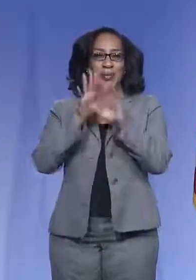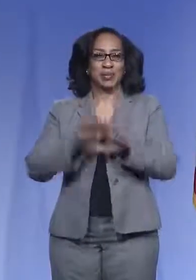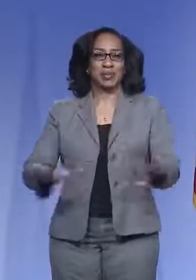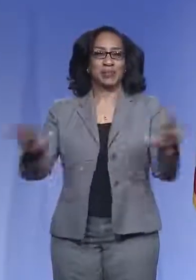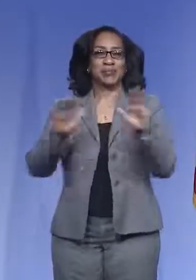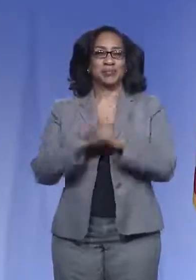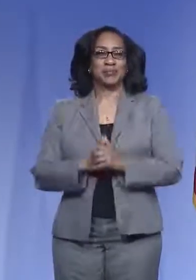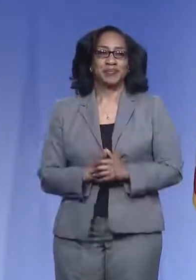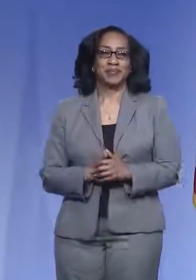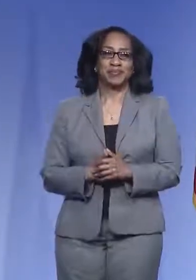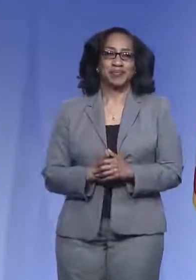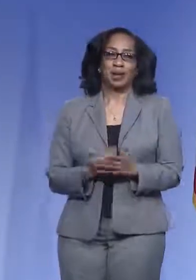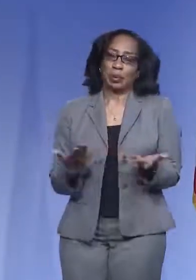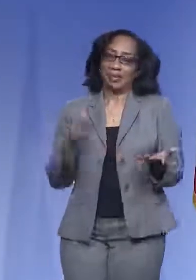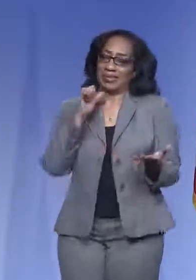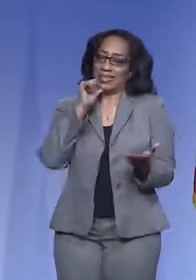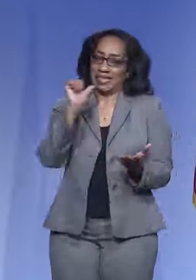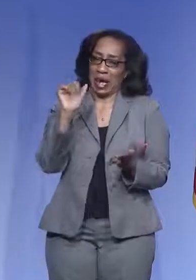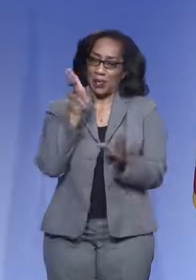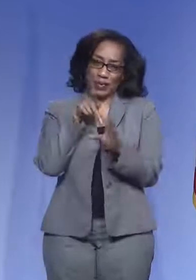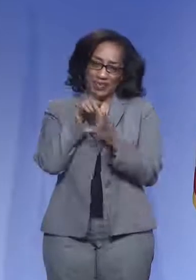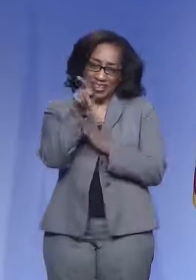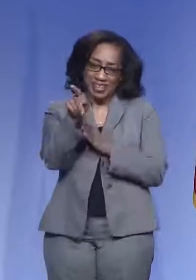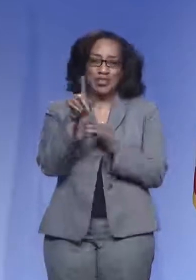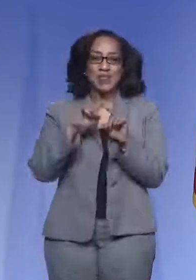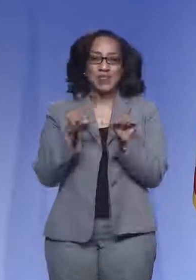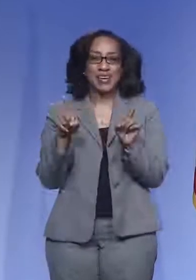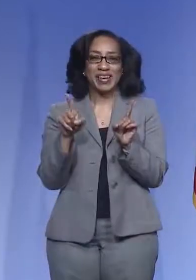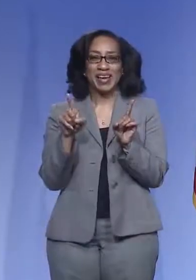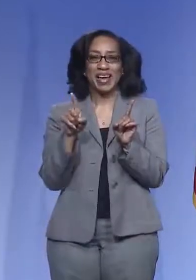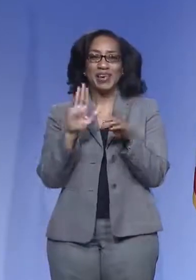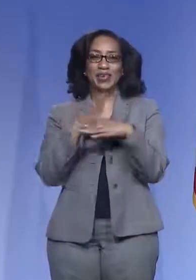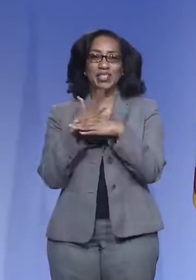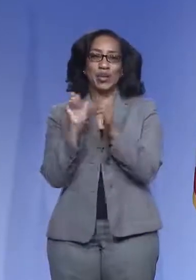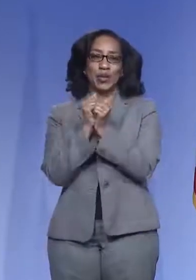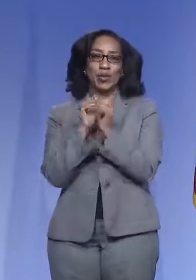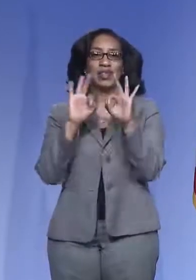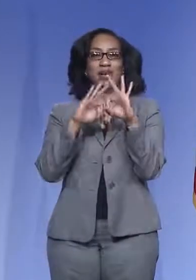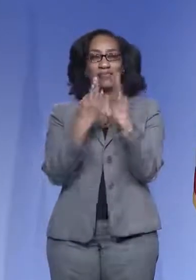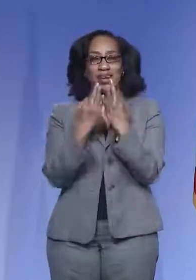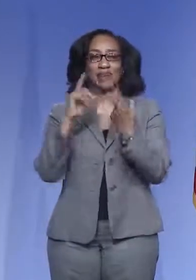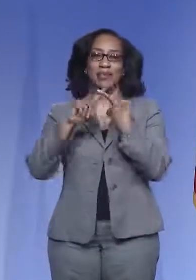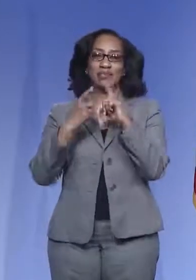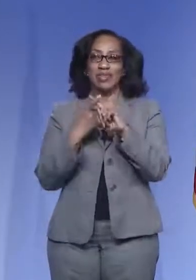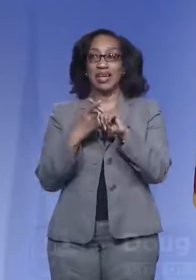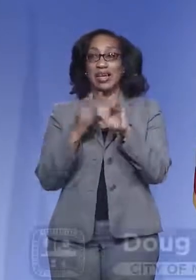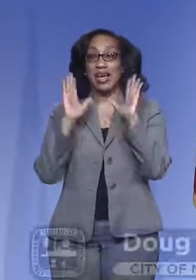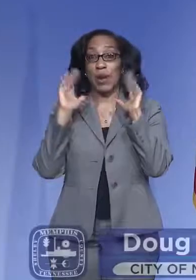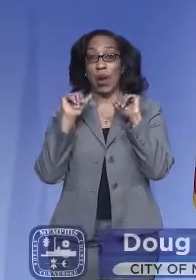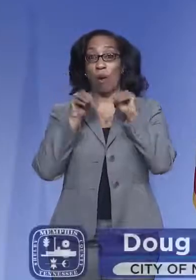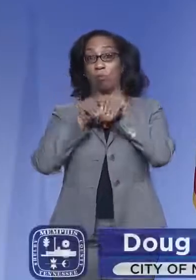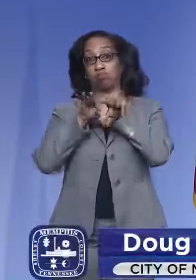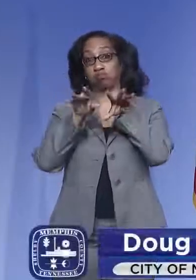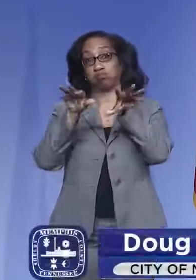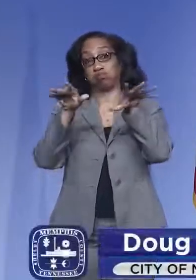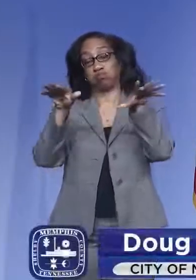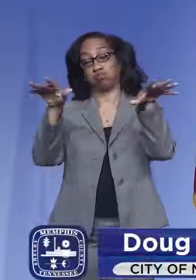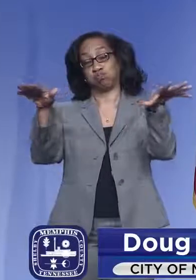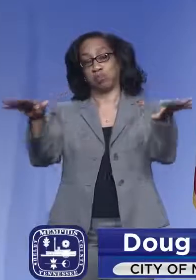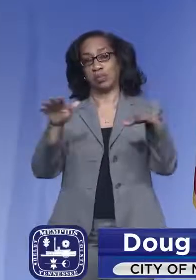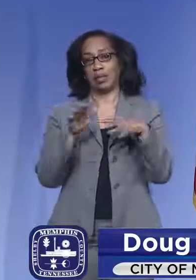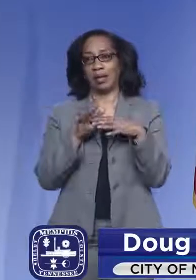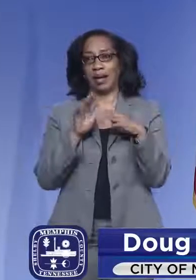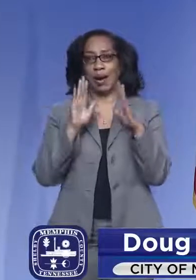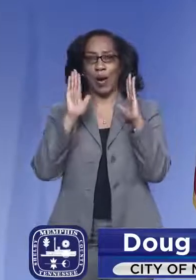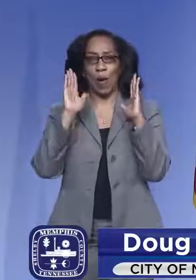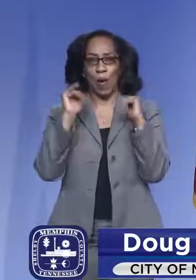Well, Sam, it's not a professional production, but I'll certainly share with my family and friends, and let's hope it goes viral. I think that's the right term. But in